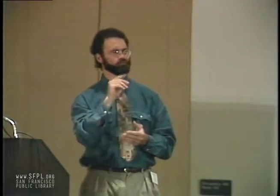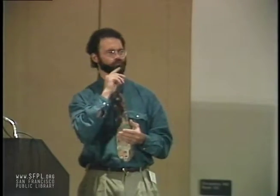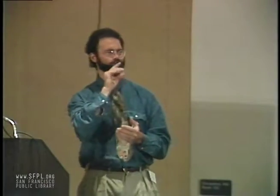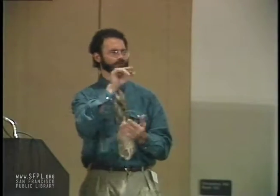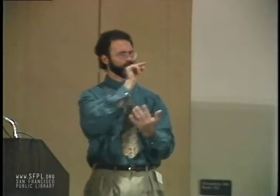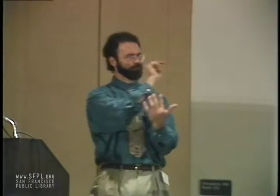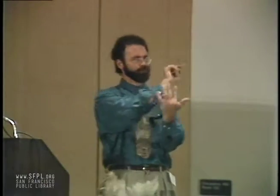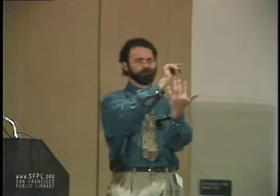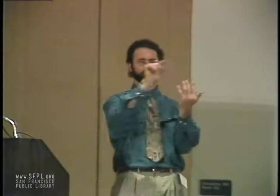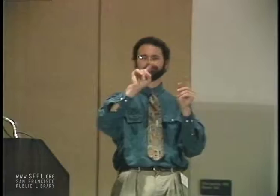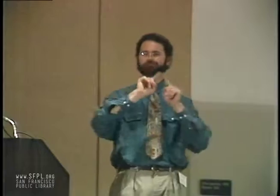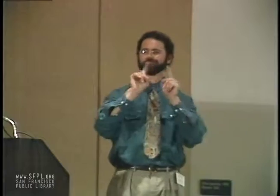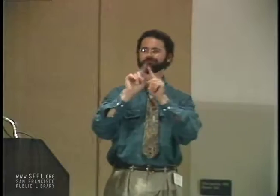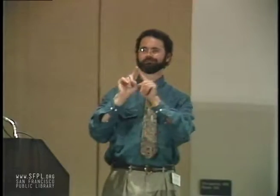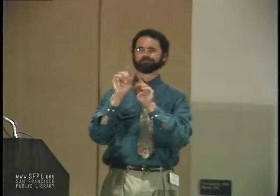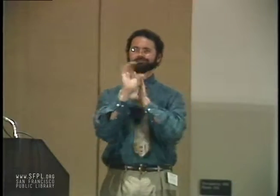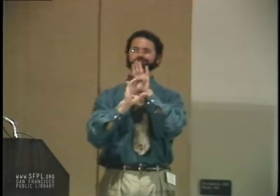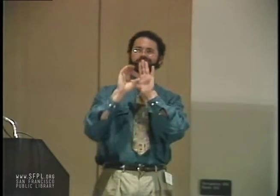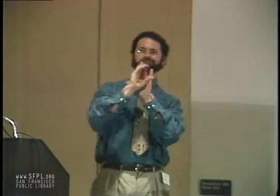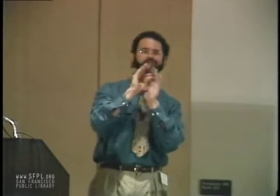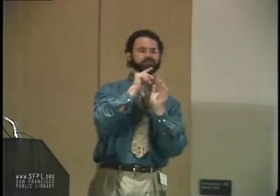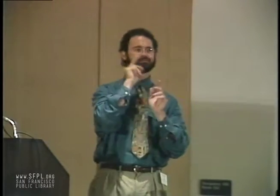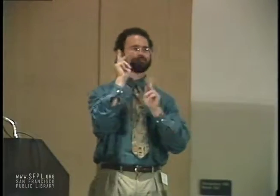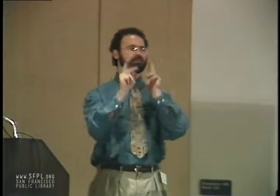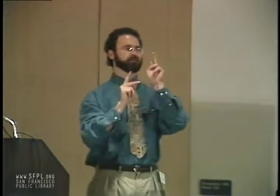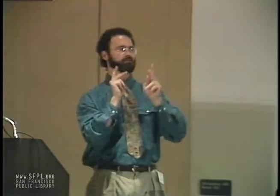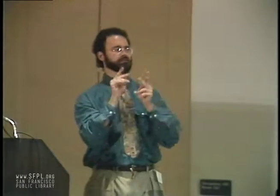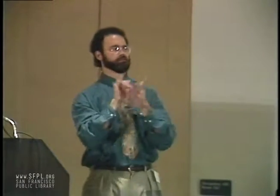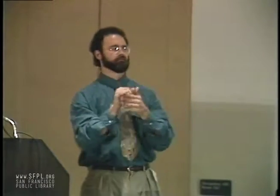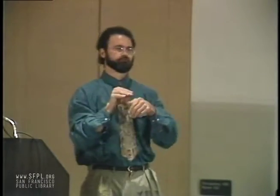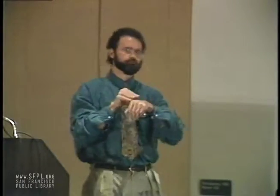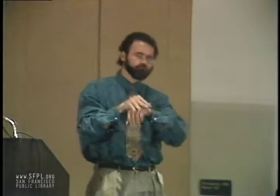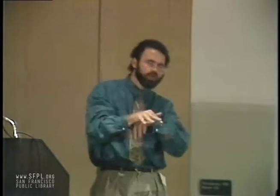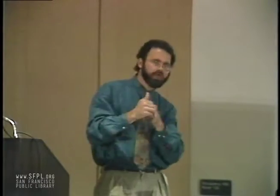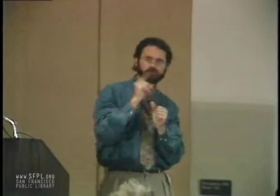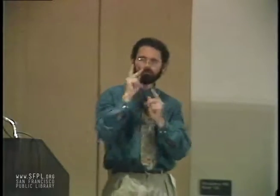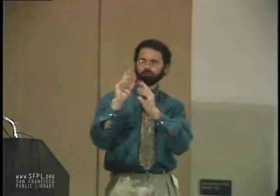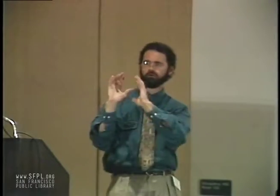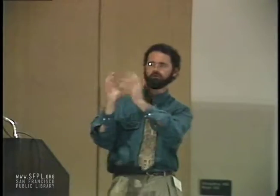and socialize frequently with deaf people. So